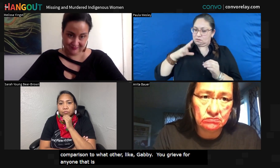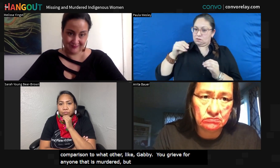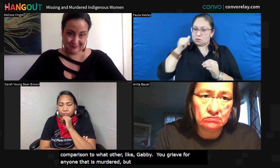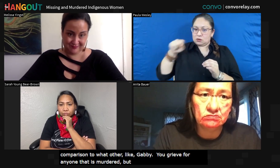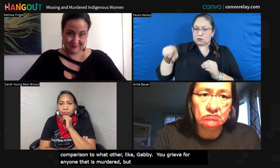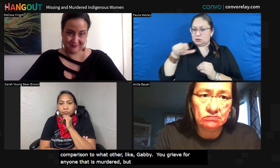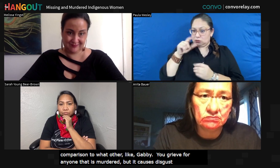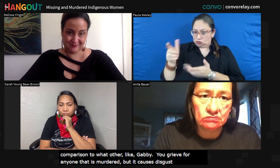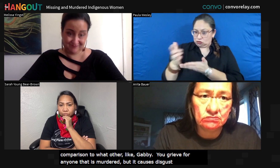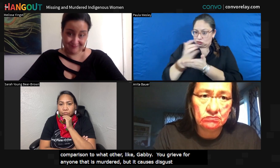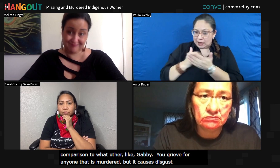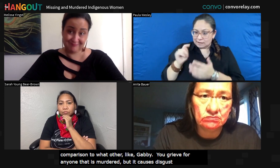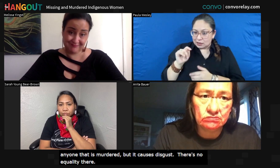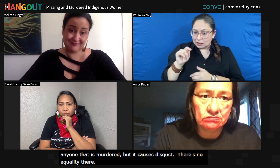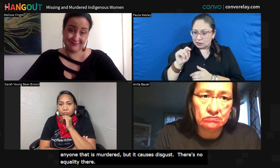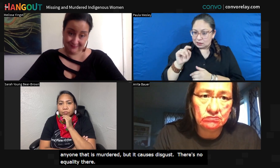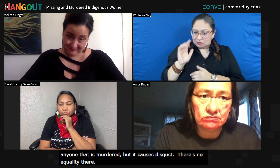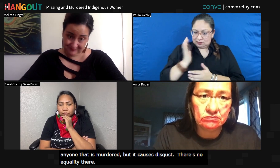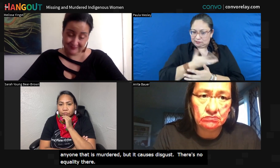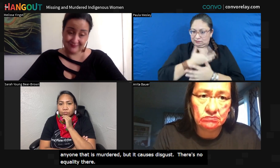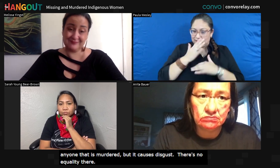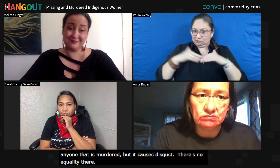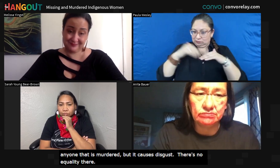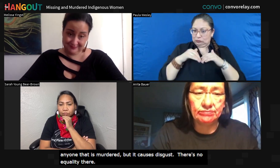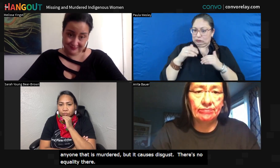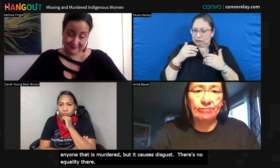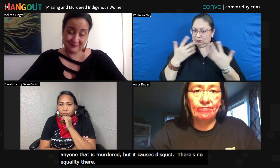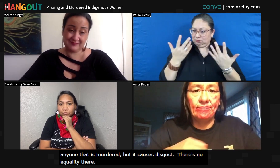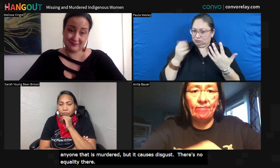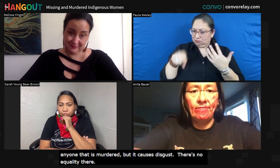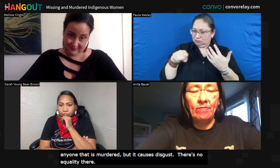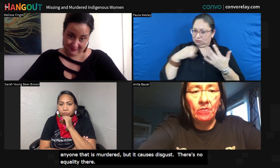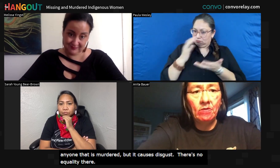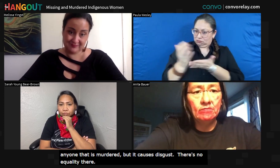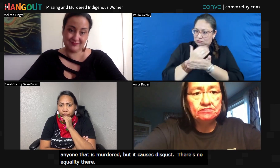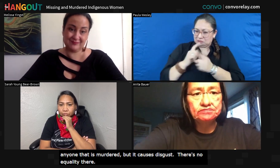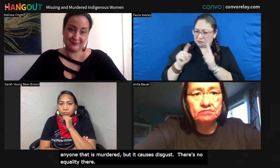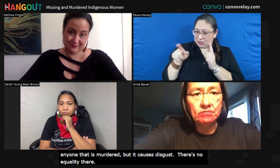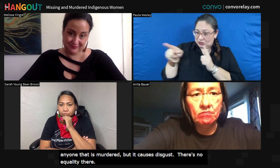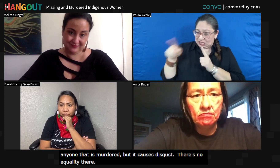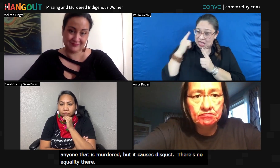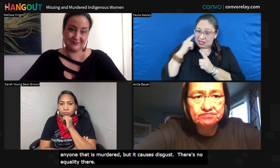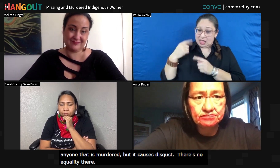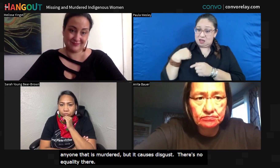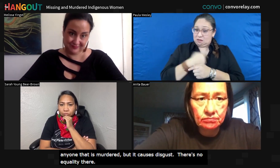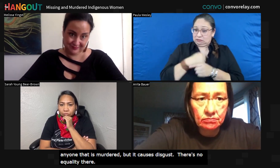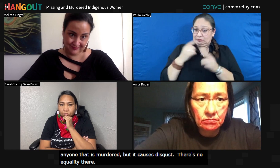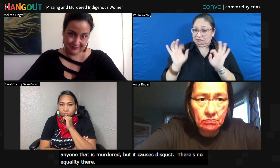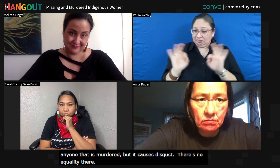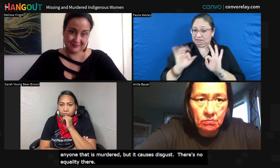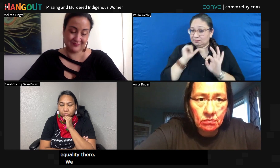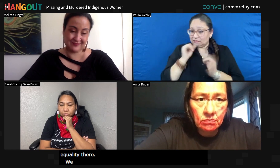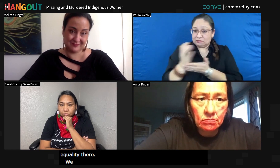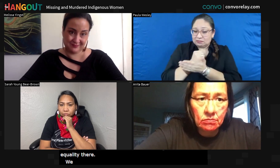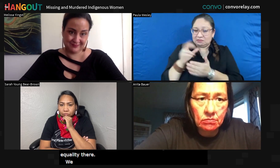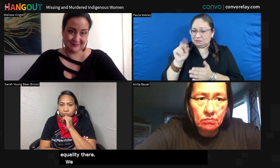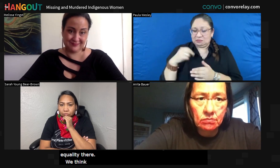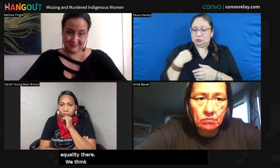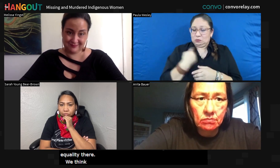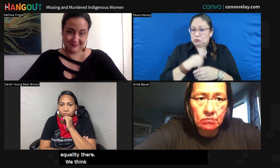we think of our women, mothers and girls, we deserve that. Indigenous women, we absolutely deserve that. And for